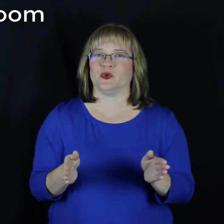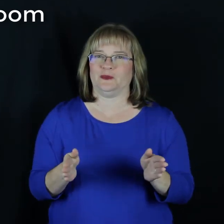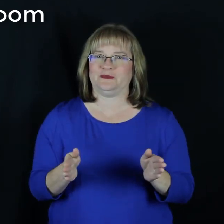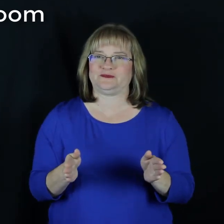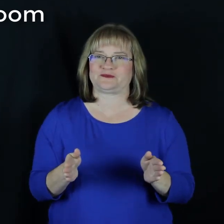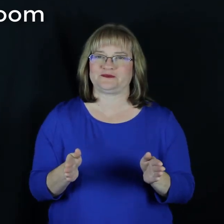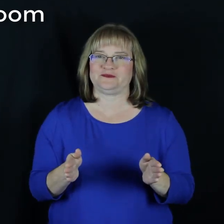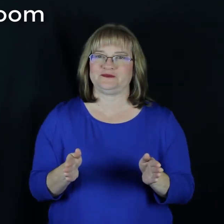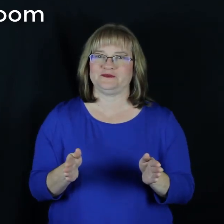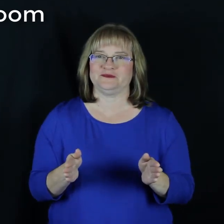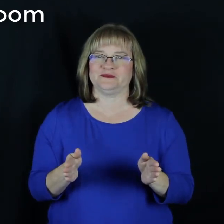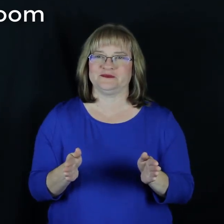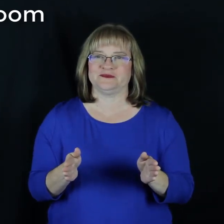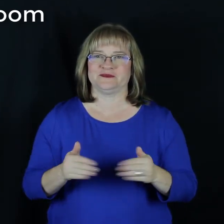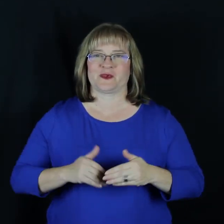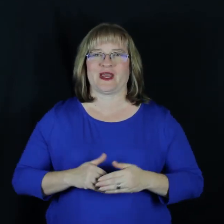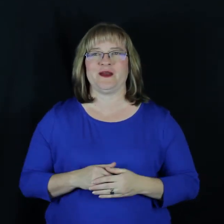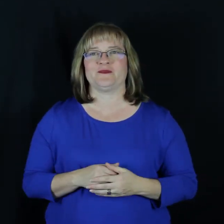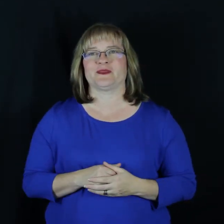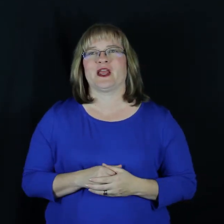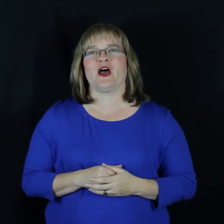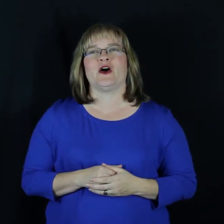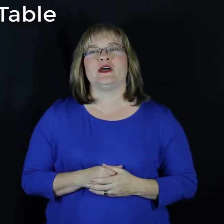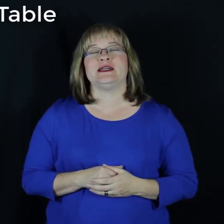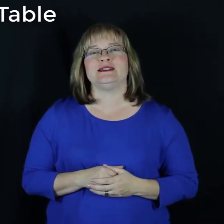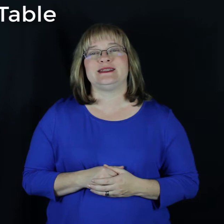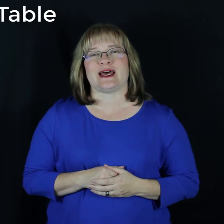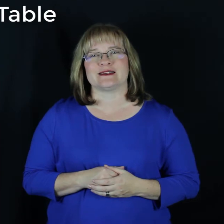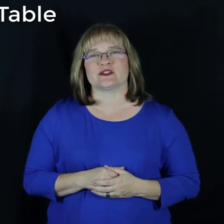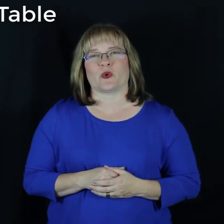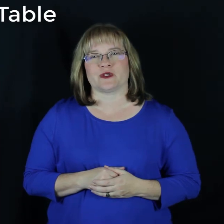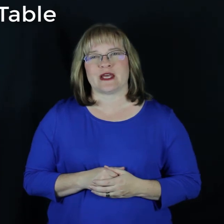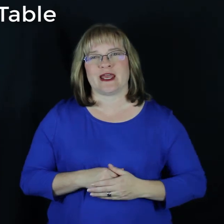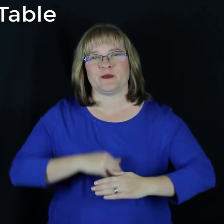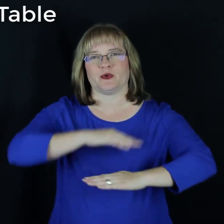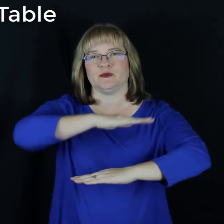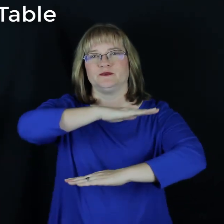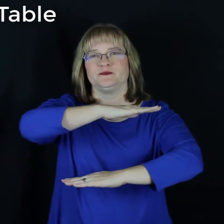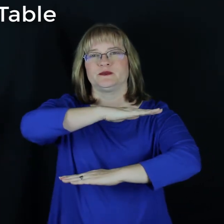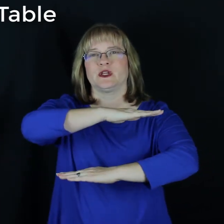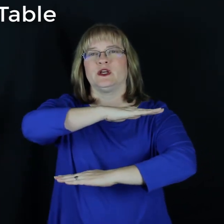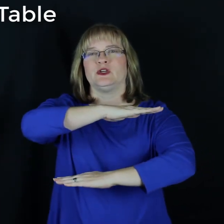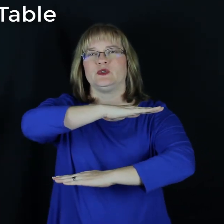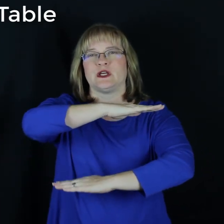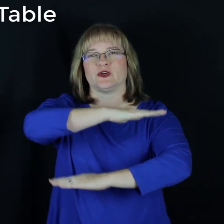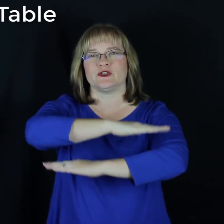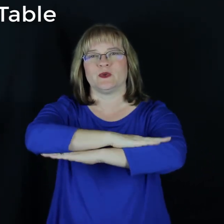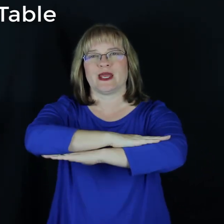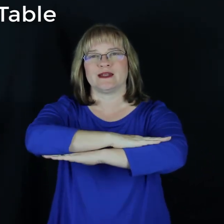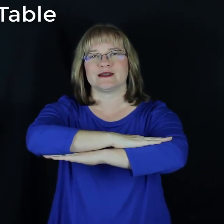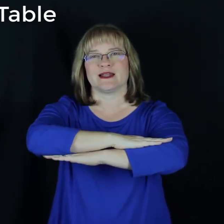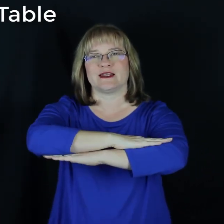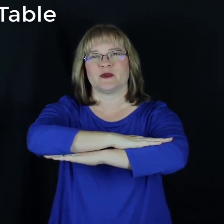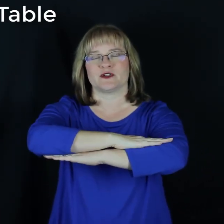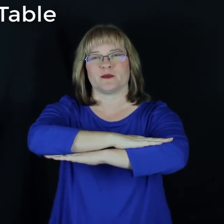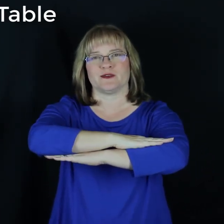classroom. Okay? Desk or table. You take your two hands and lay them on top of each